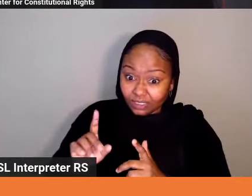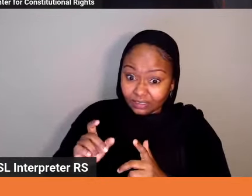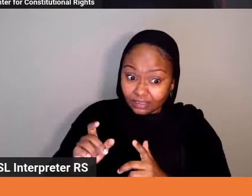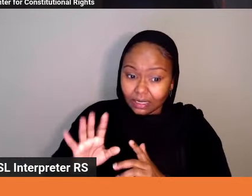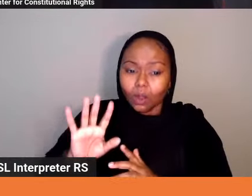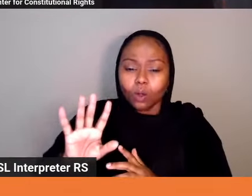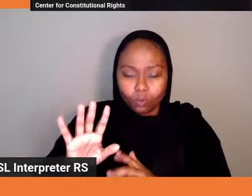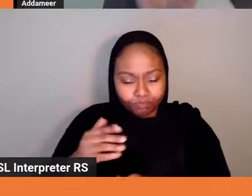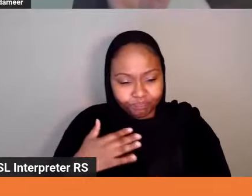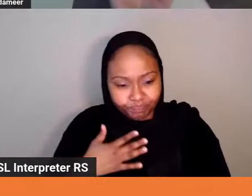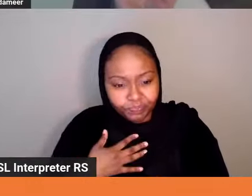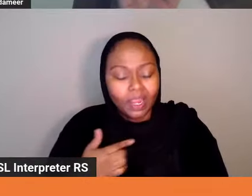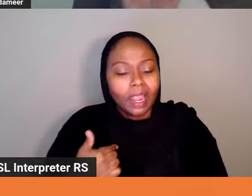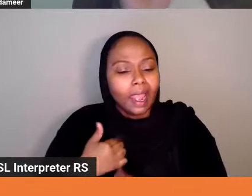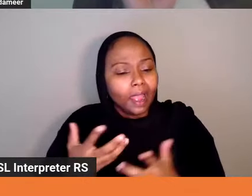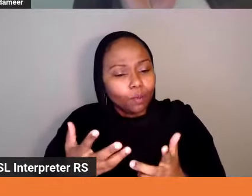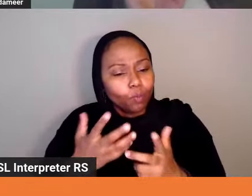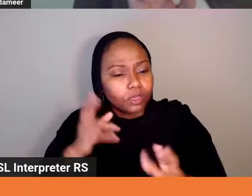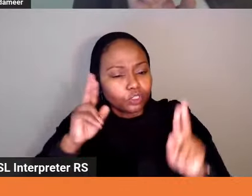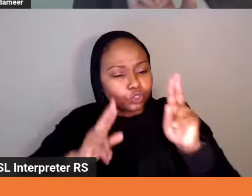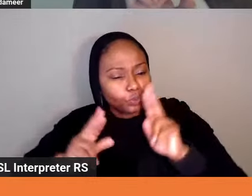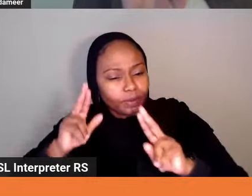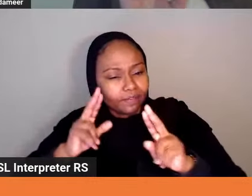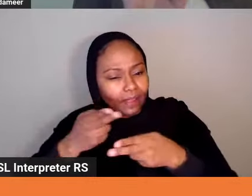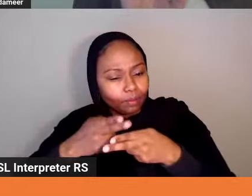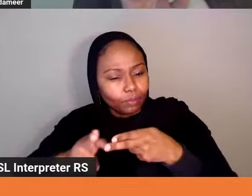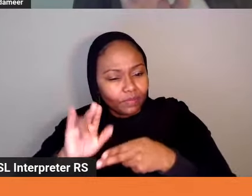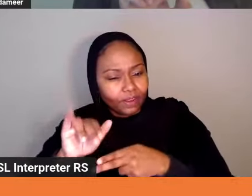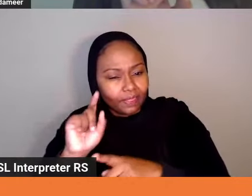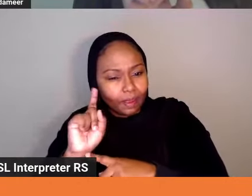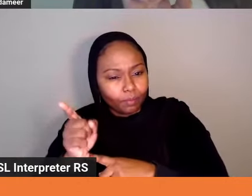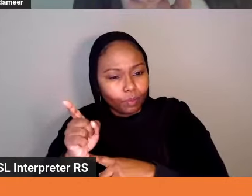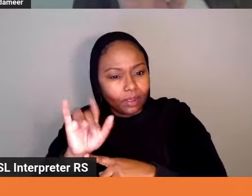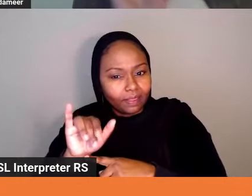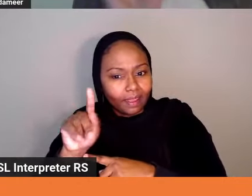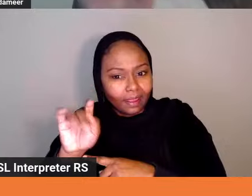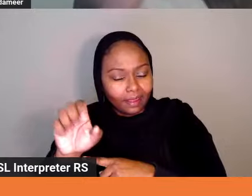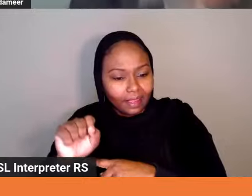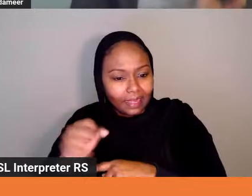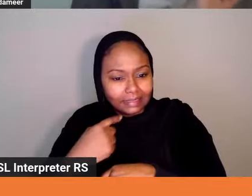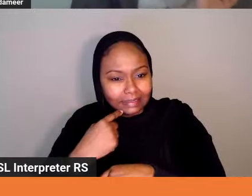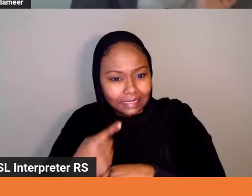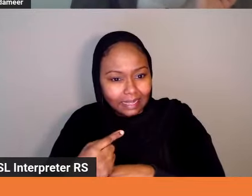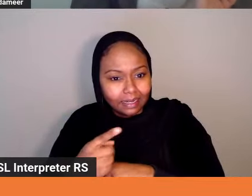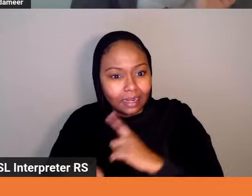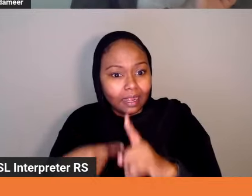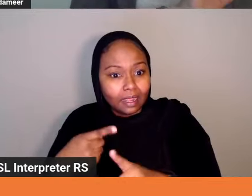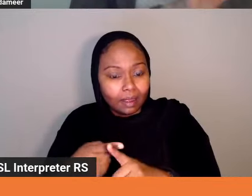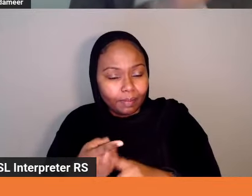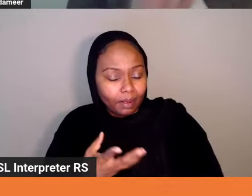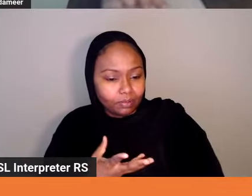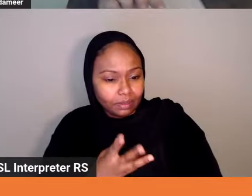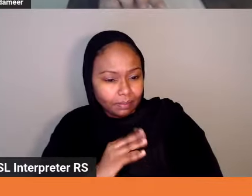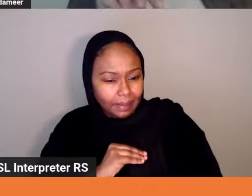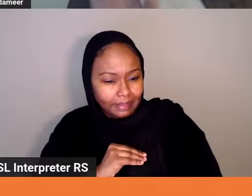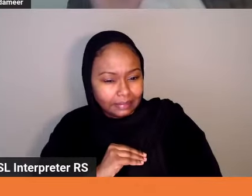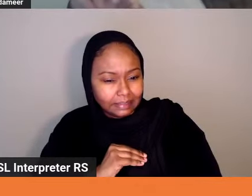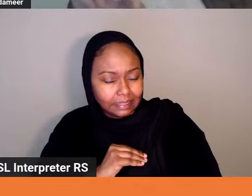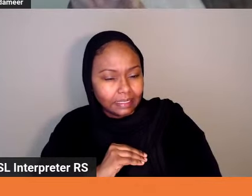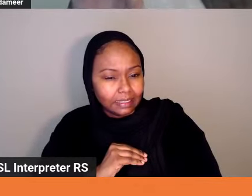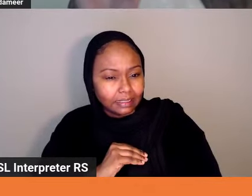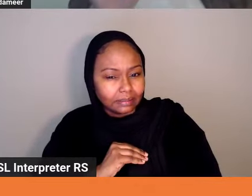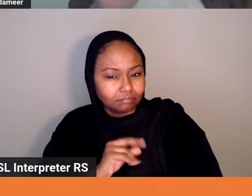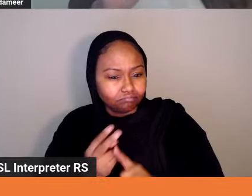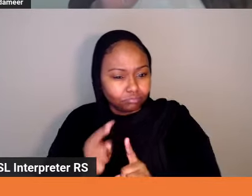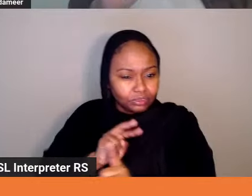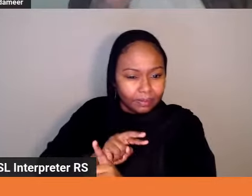to reflect very briefly on this point that Kate ended in the Palestinian context. Actually,